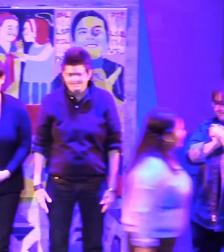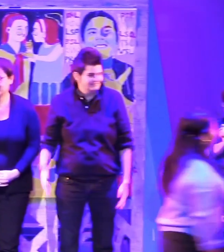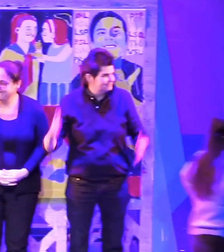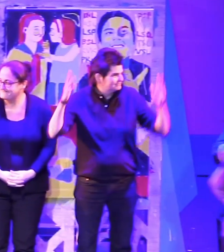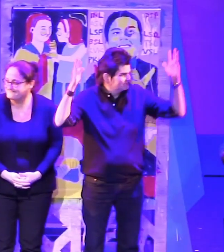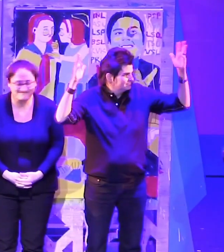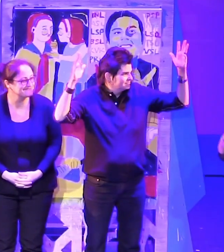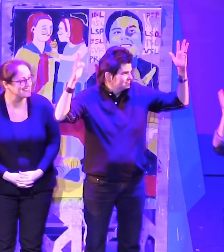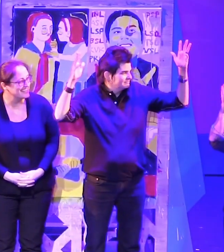Wonderful, thank you again.